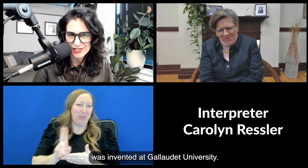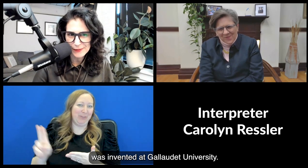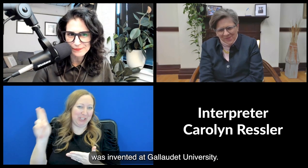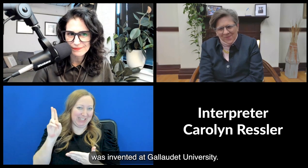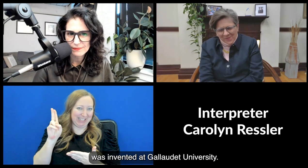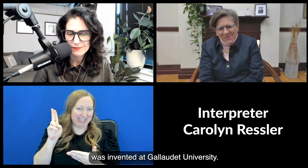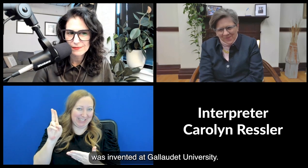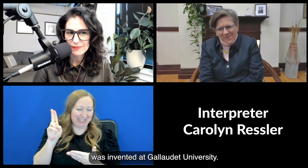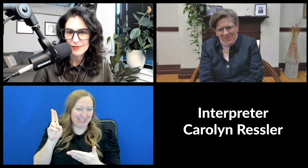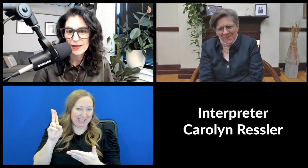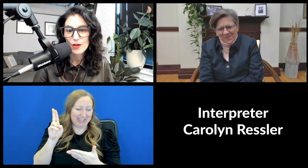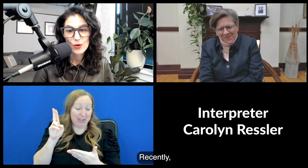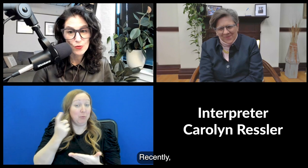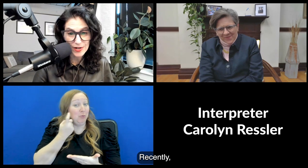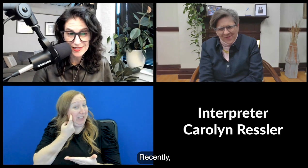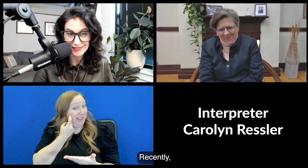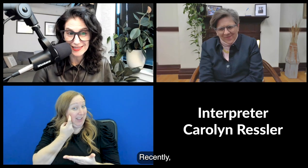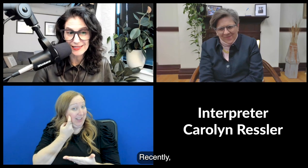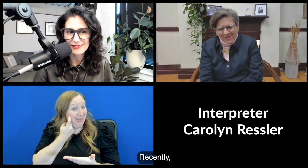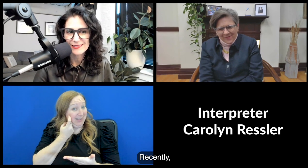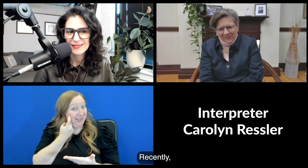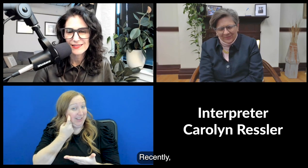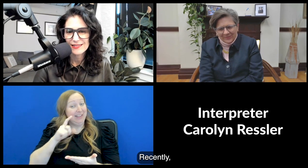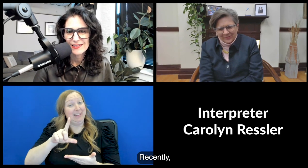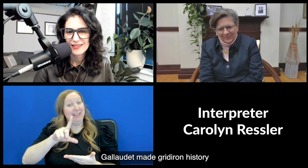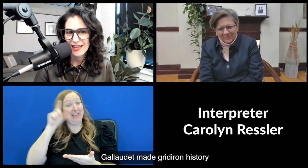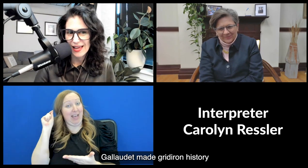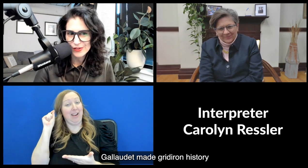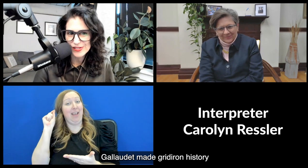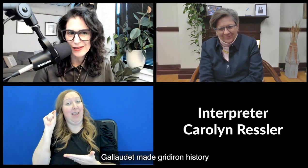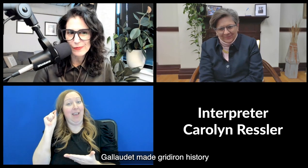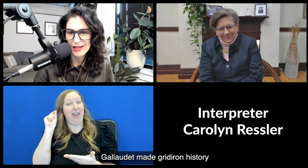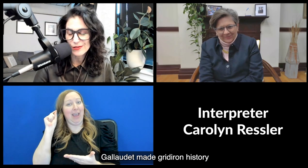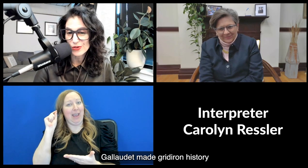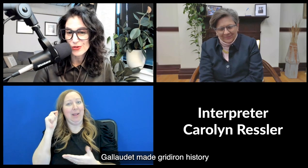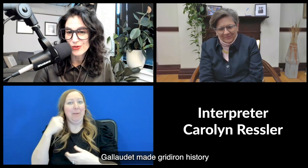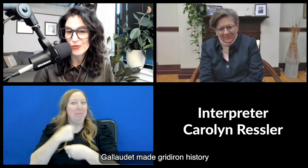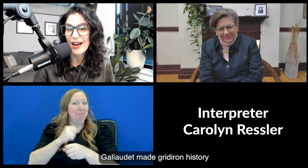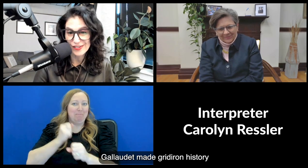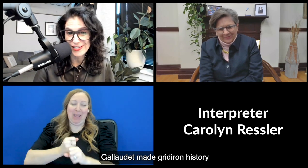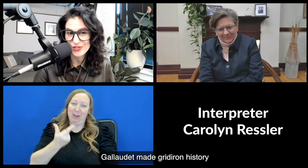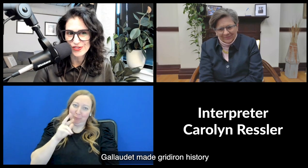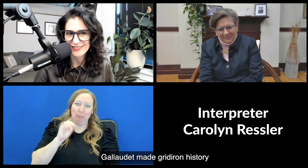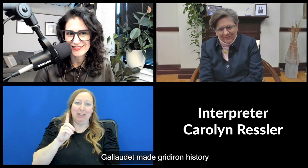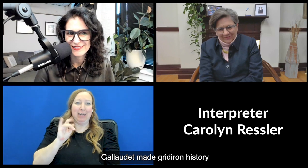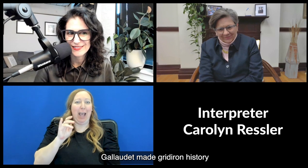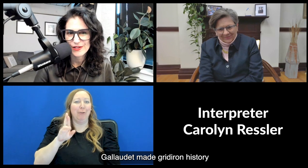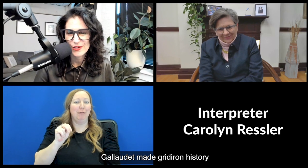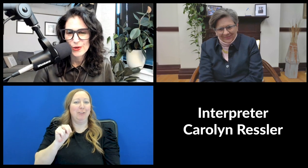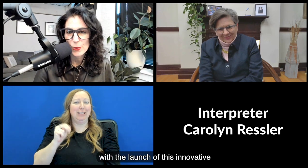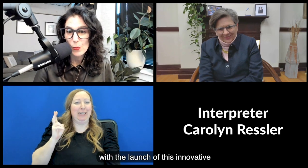University. Recently, Gallaudet made gridiron history